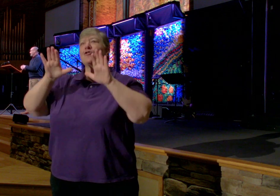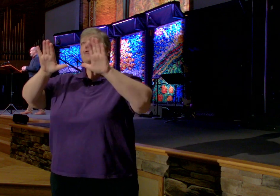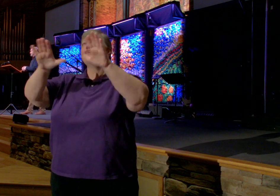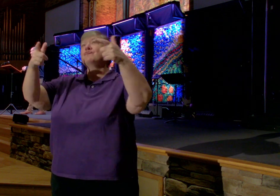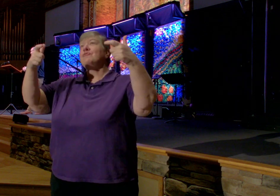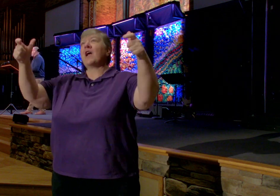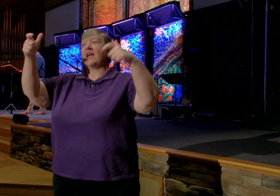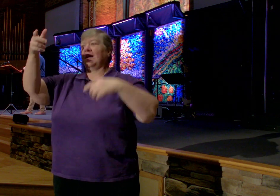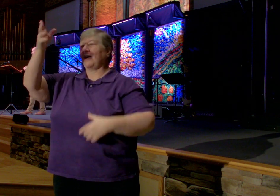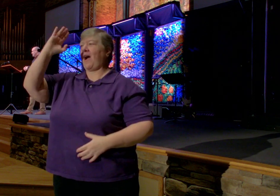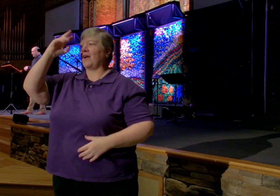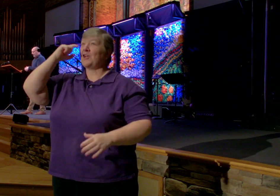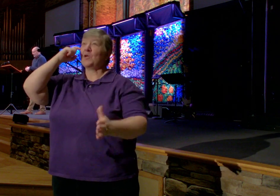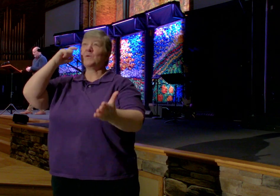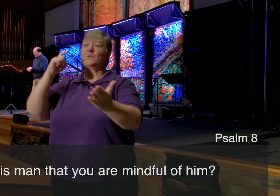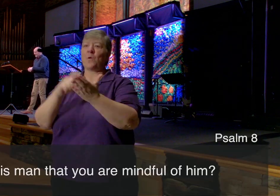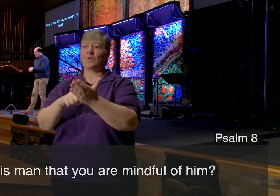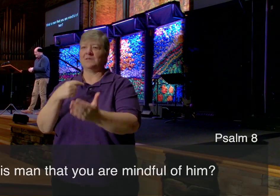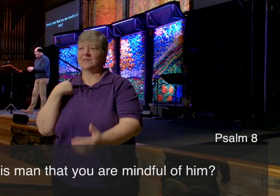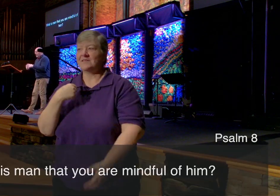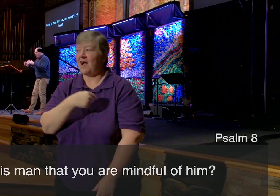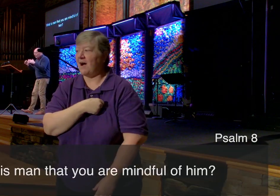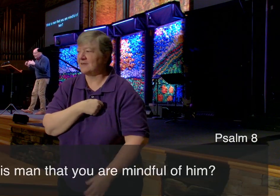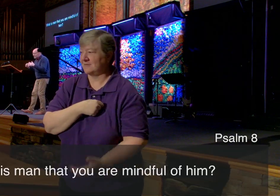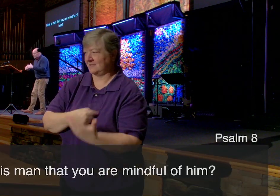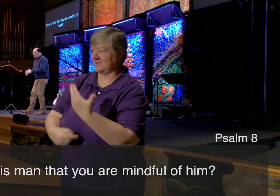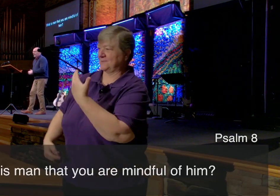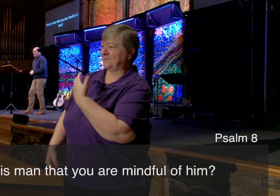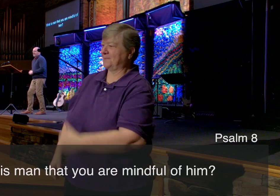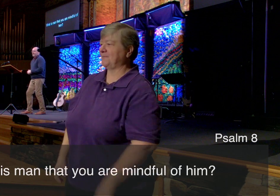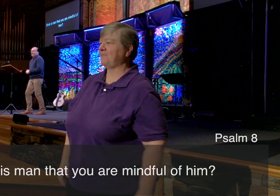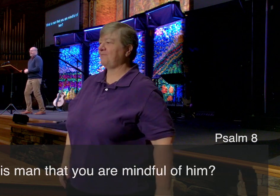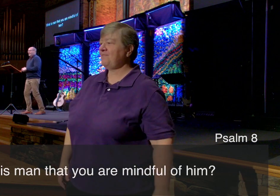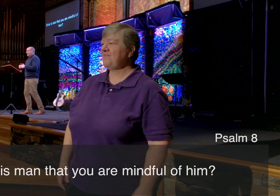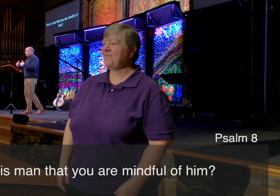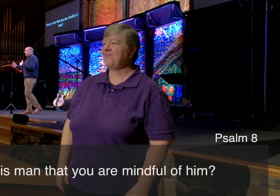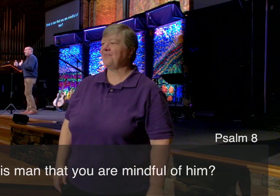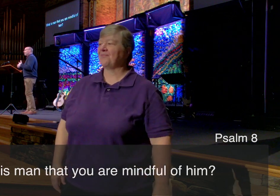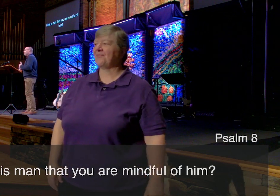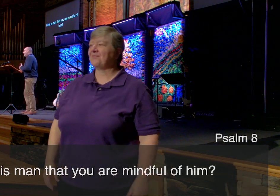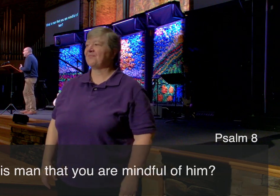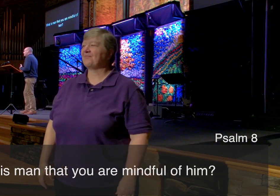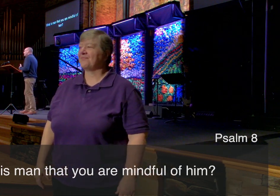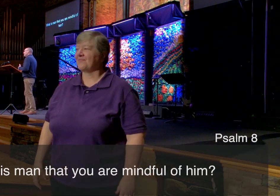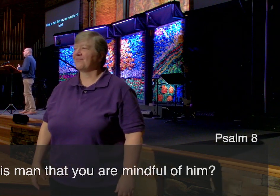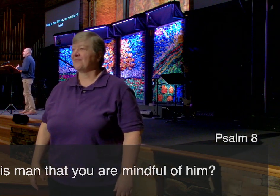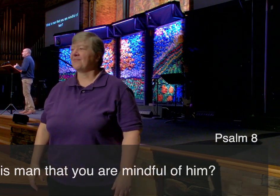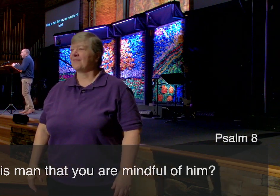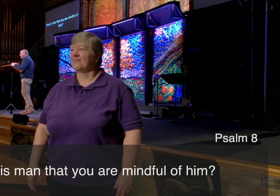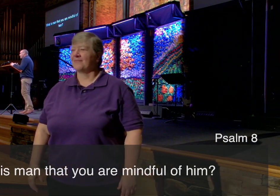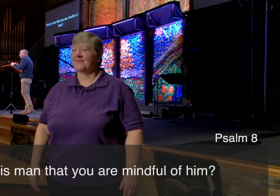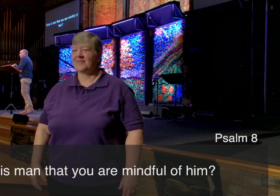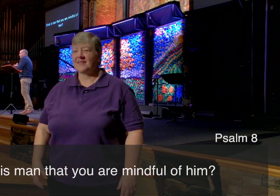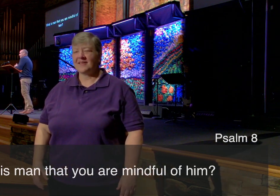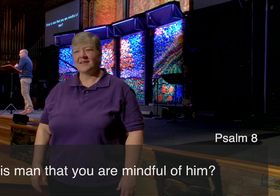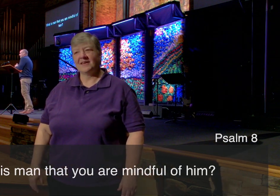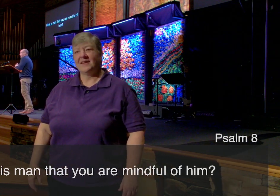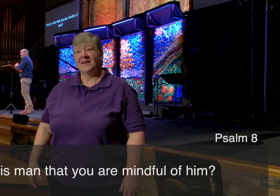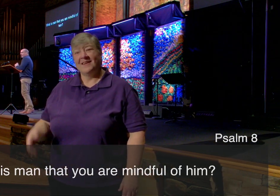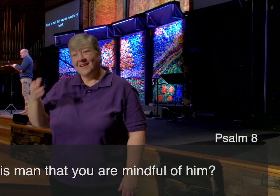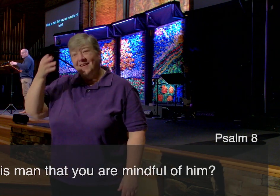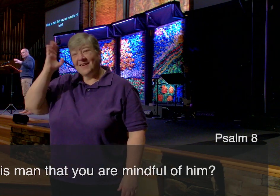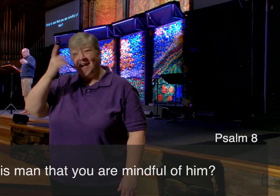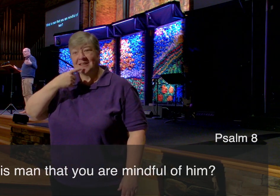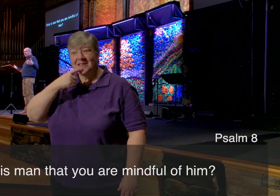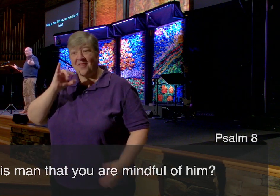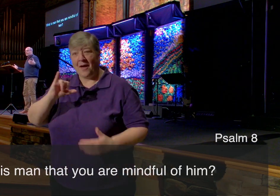God notices us. The psalmist says this, "What is man that you are